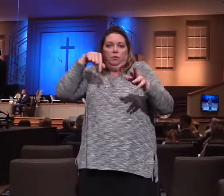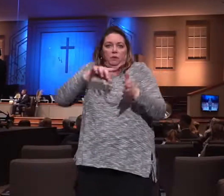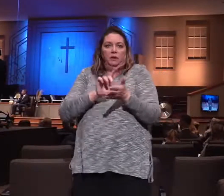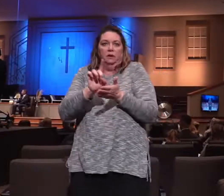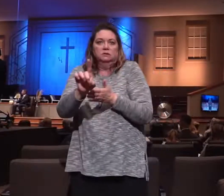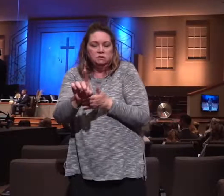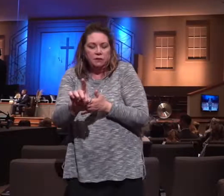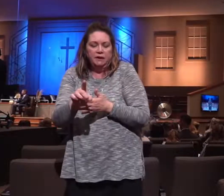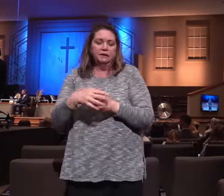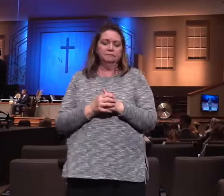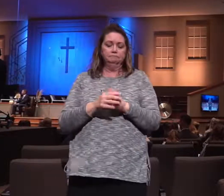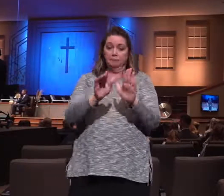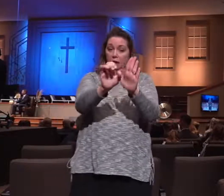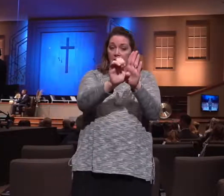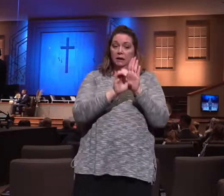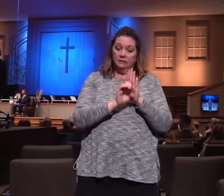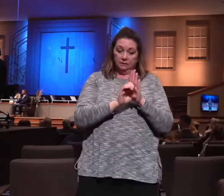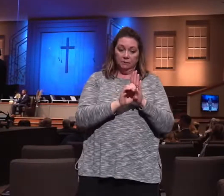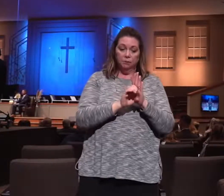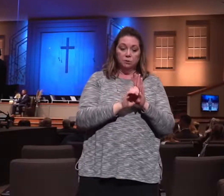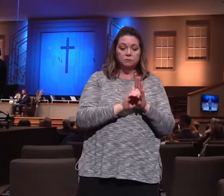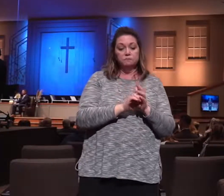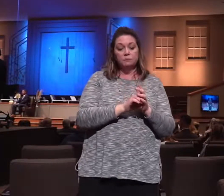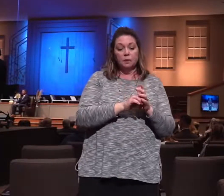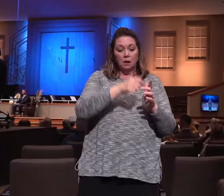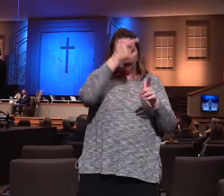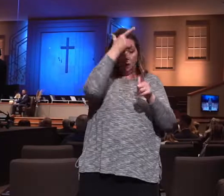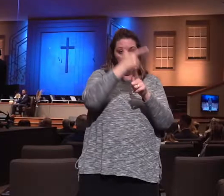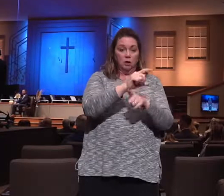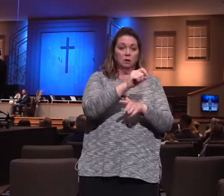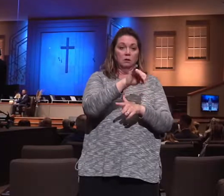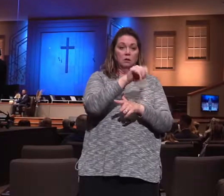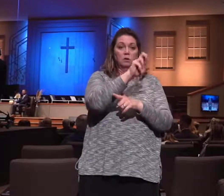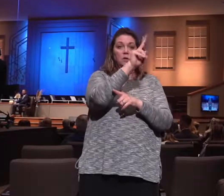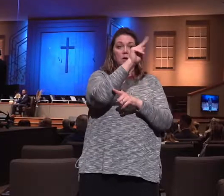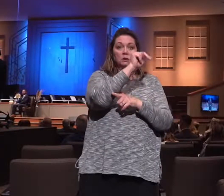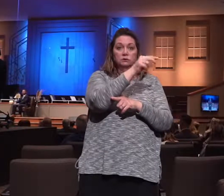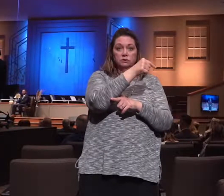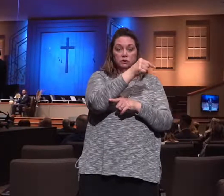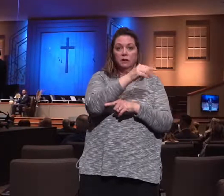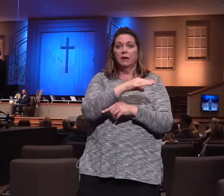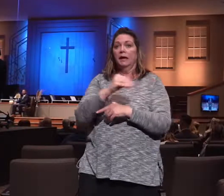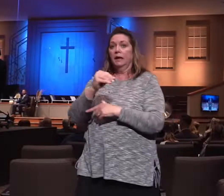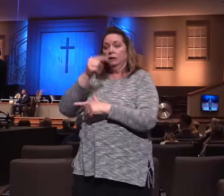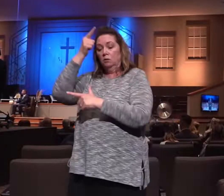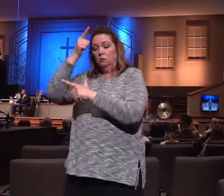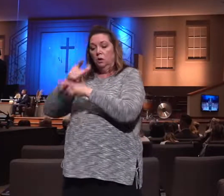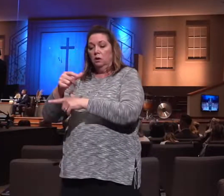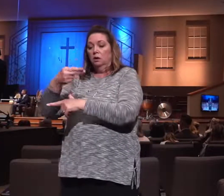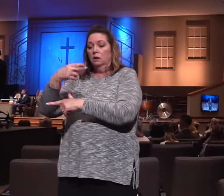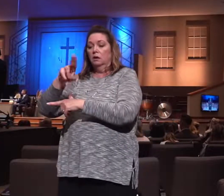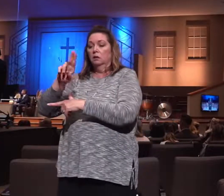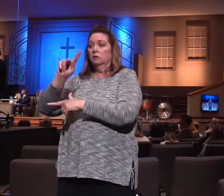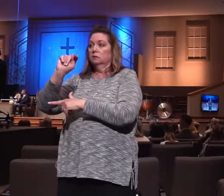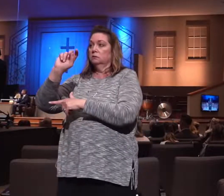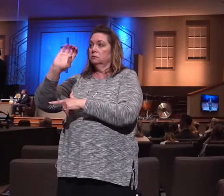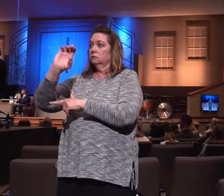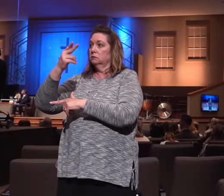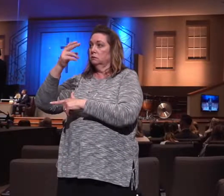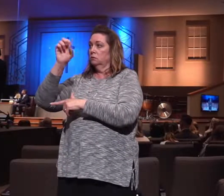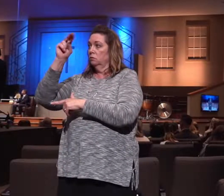and others that are with us. And I want Brother Sam Hutchins to come tonight and give us an update on what God is